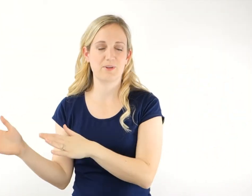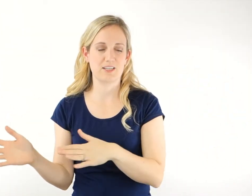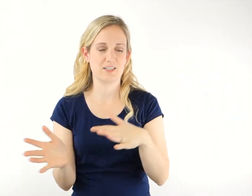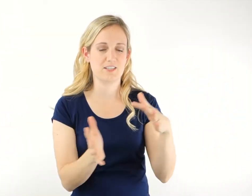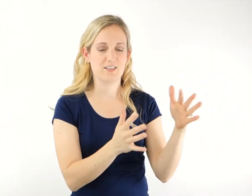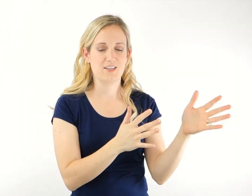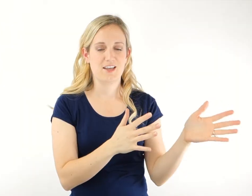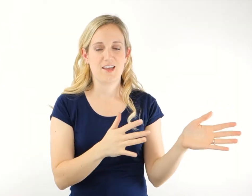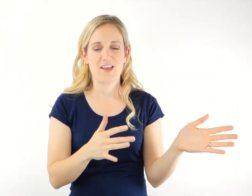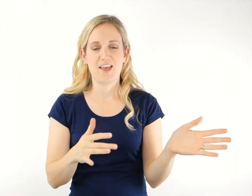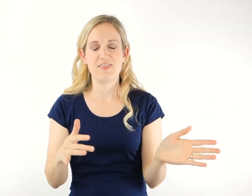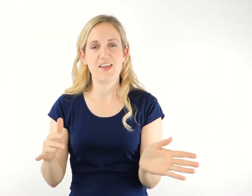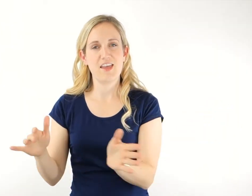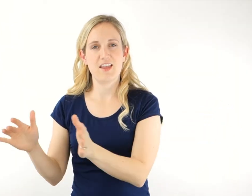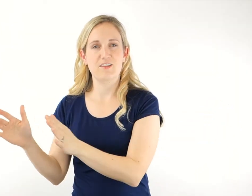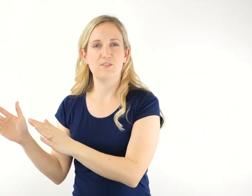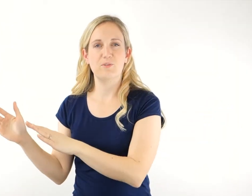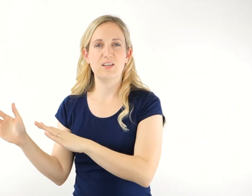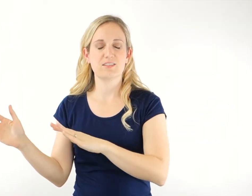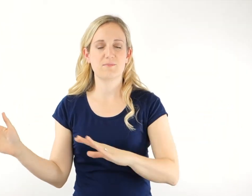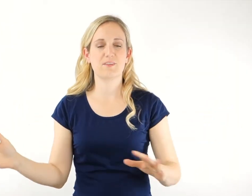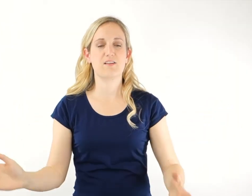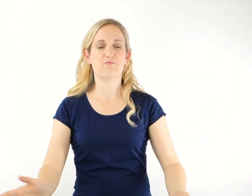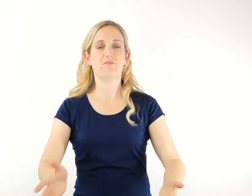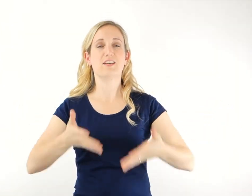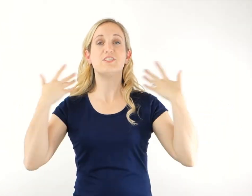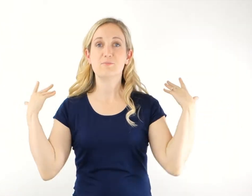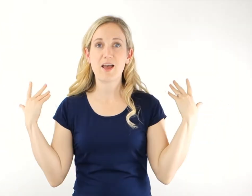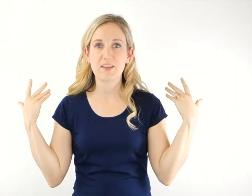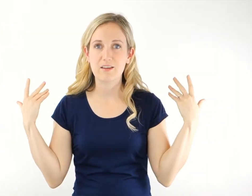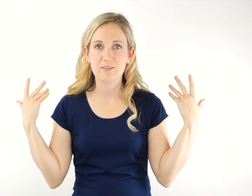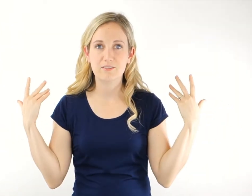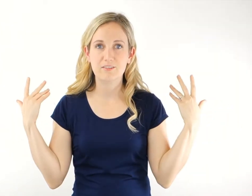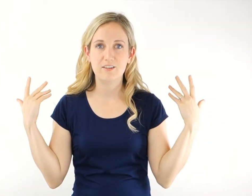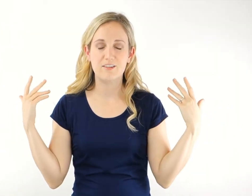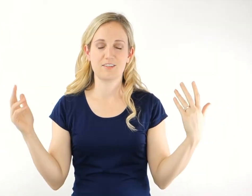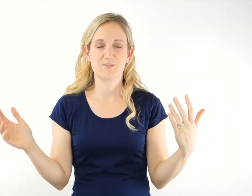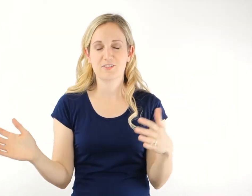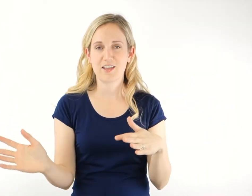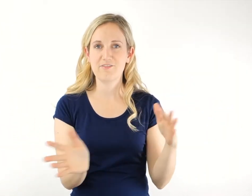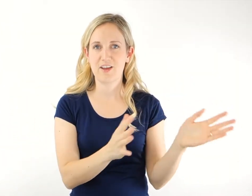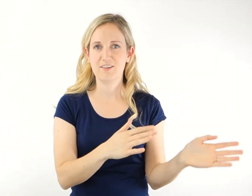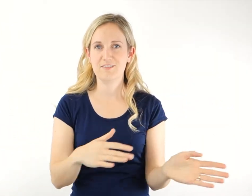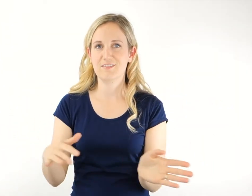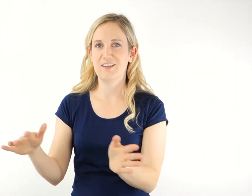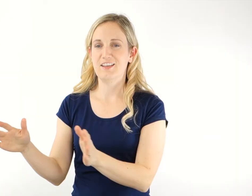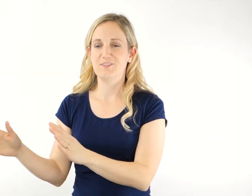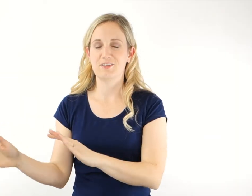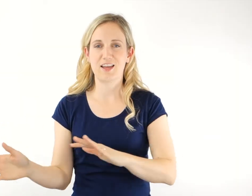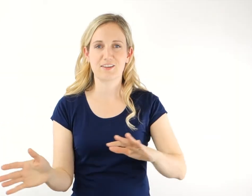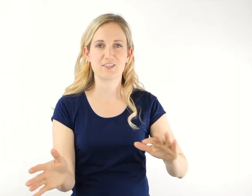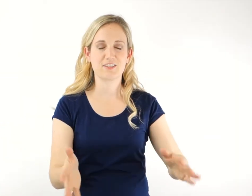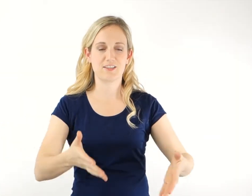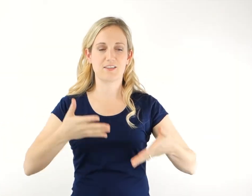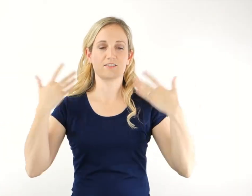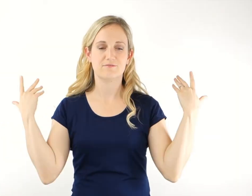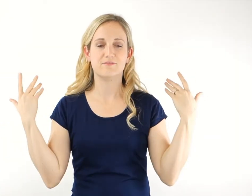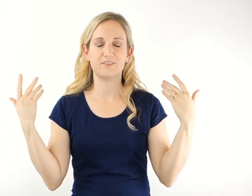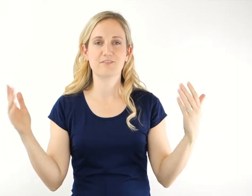wind. And then the wind does something. It rushes by you. So it's kind of fun. You can actually like